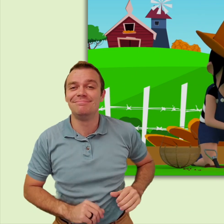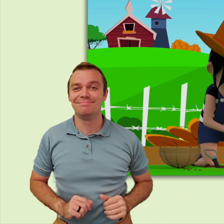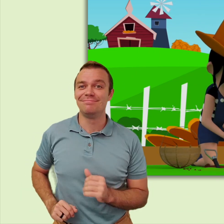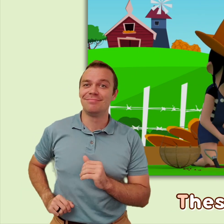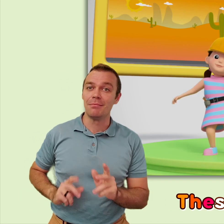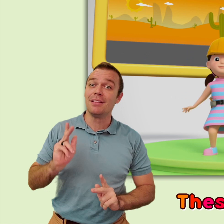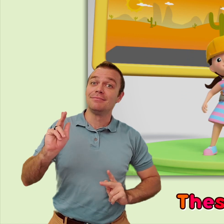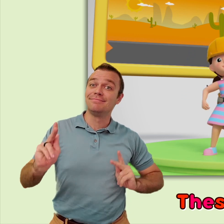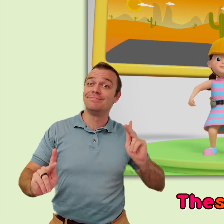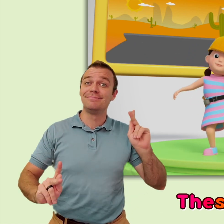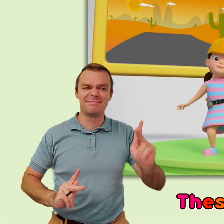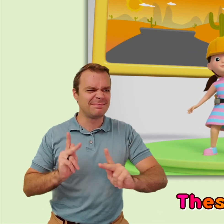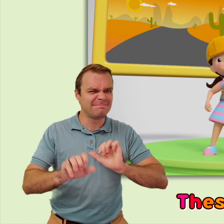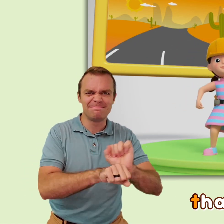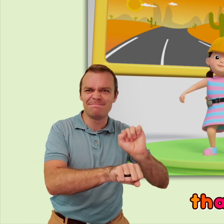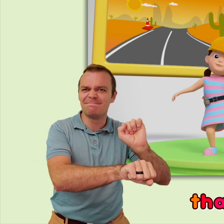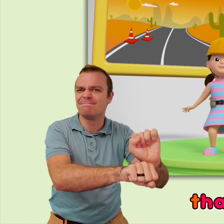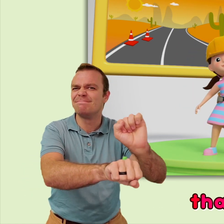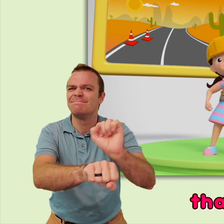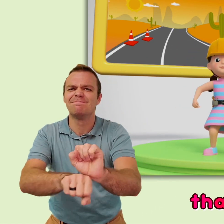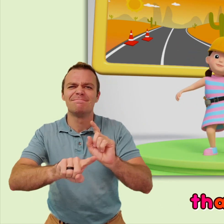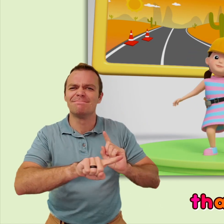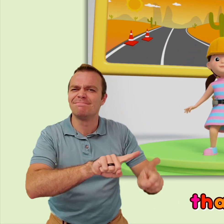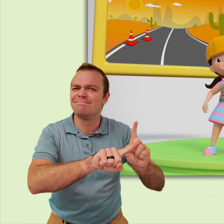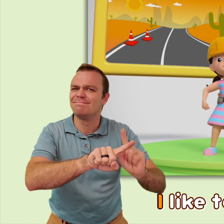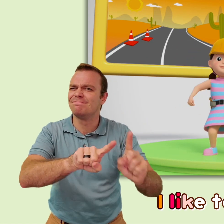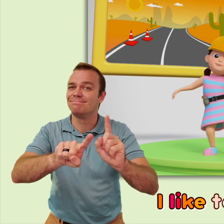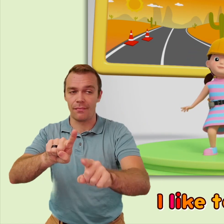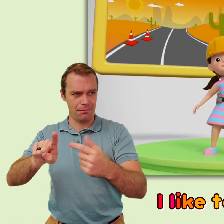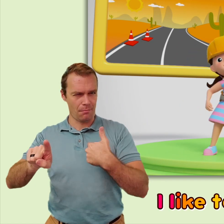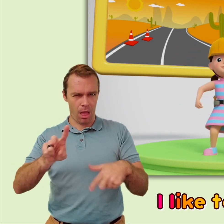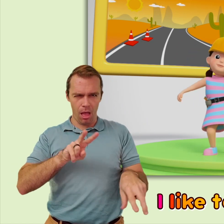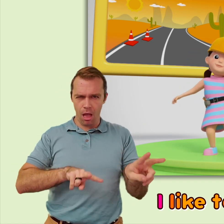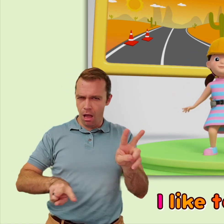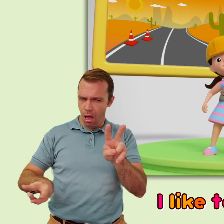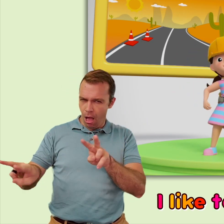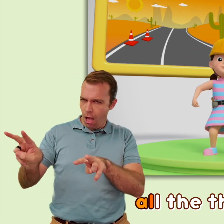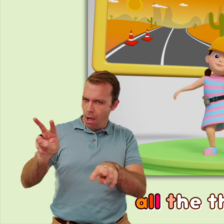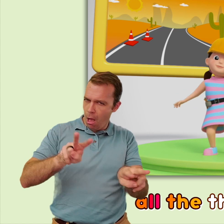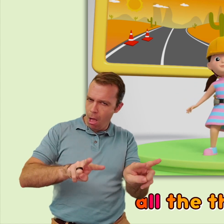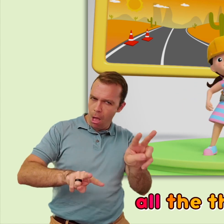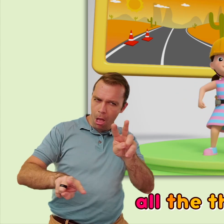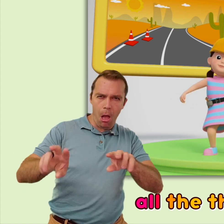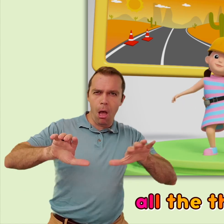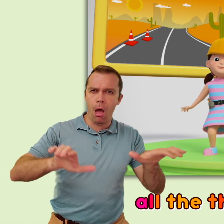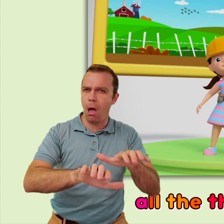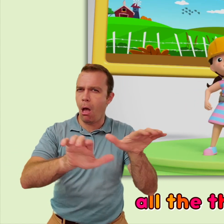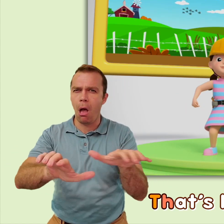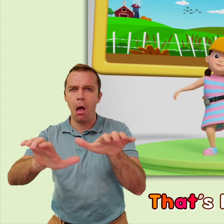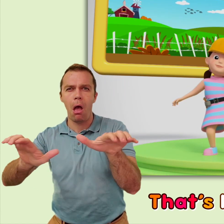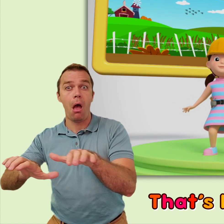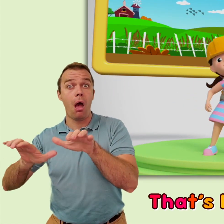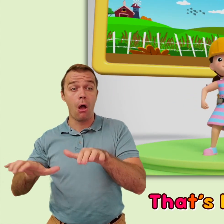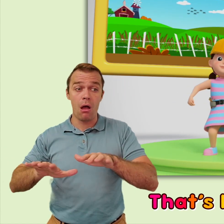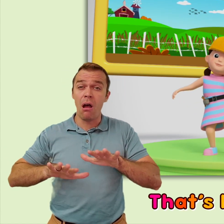do. These are the things that the people do. I like to watch people do all the things that people